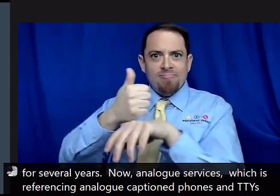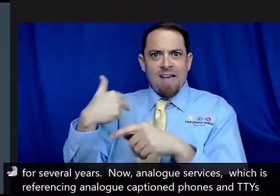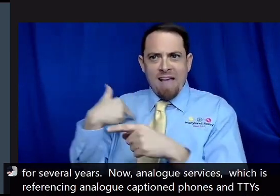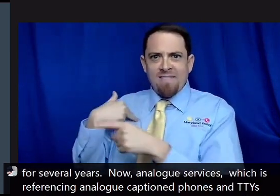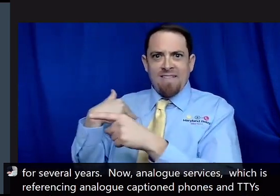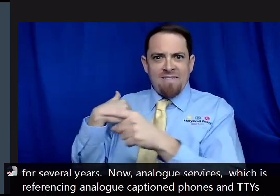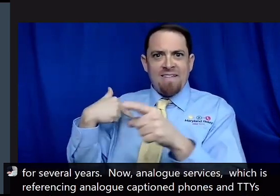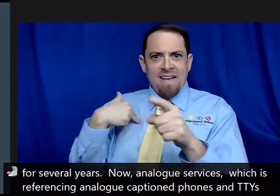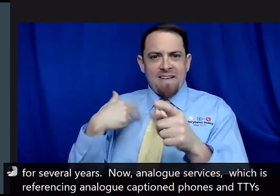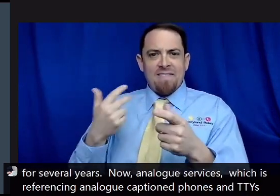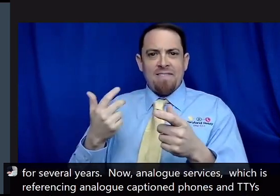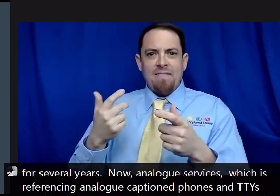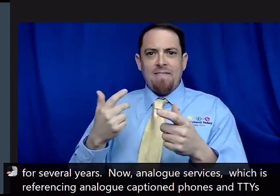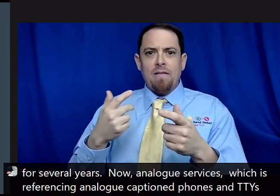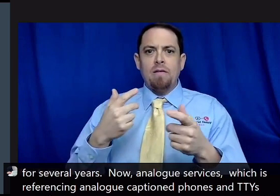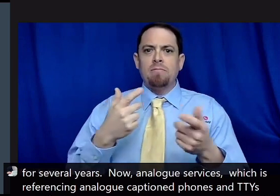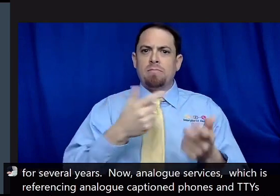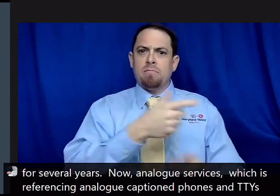IP-based companies,